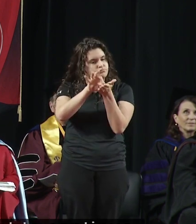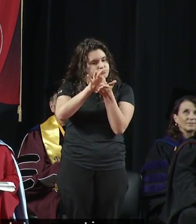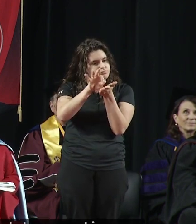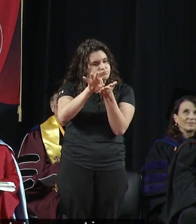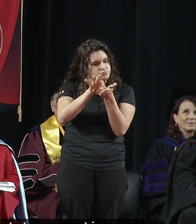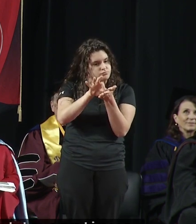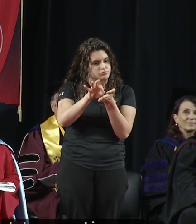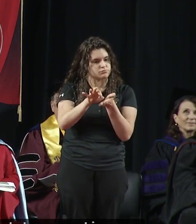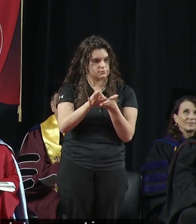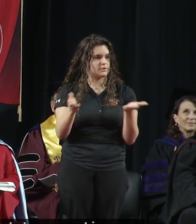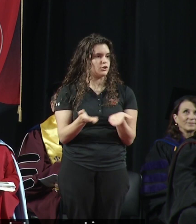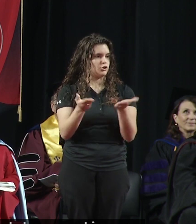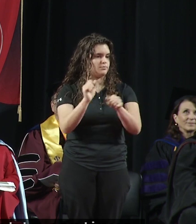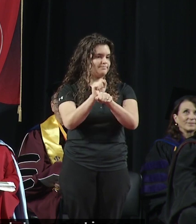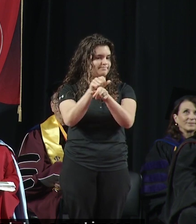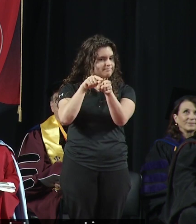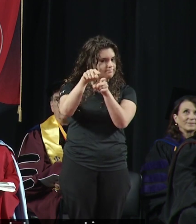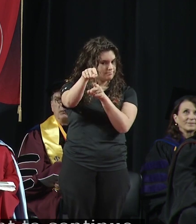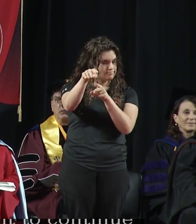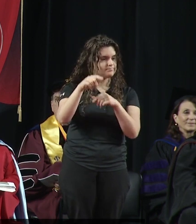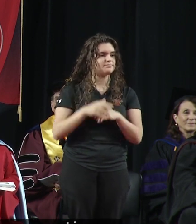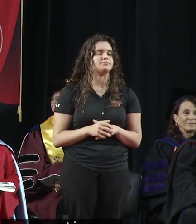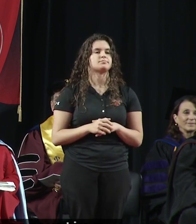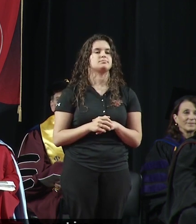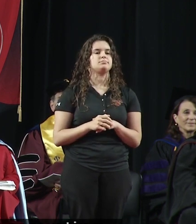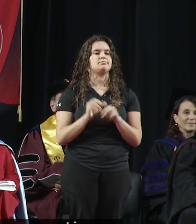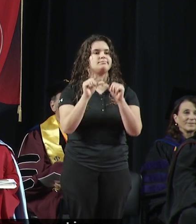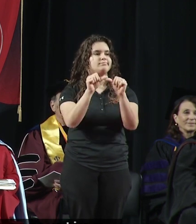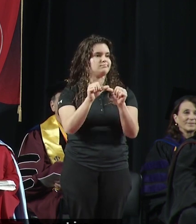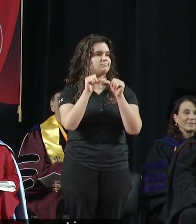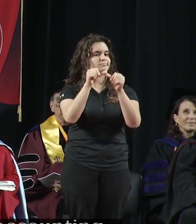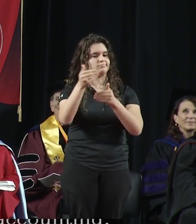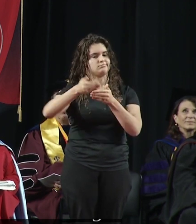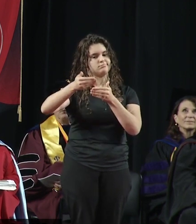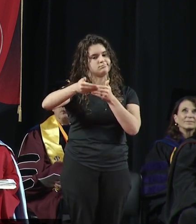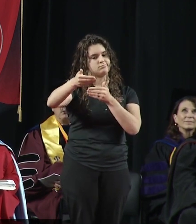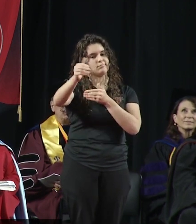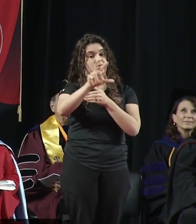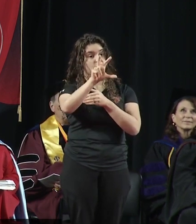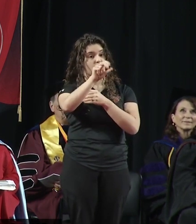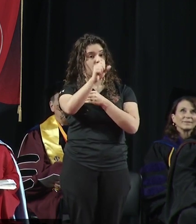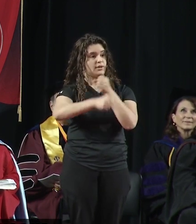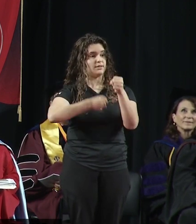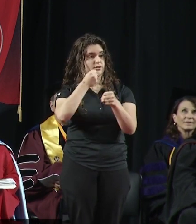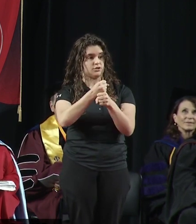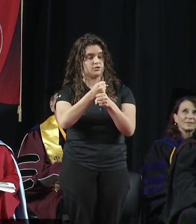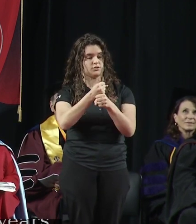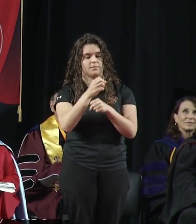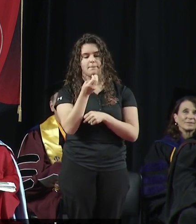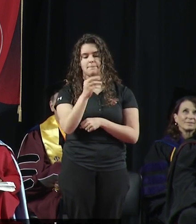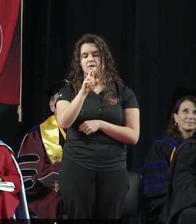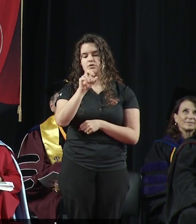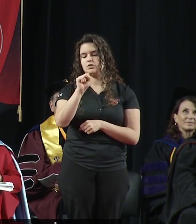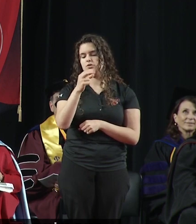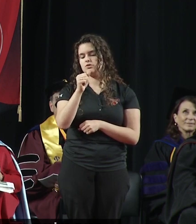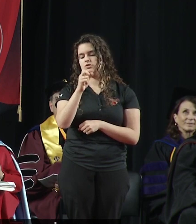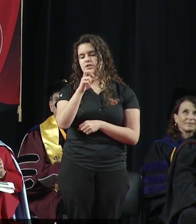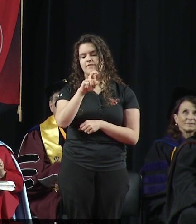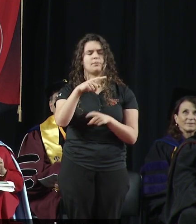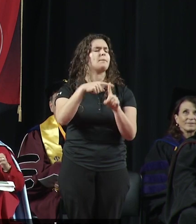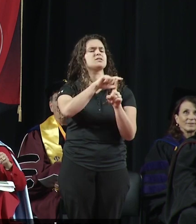accounting. Over the next 30 years, Mr. Shaver, with business partners,